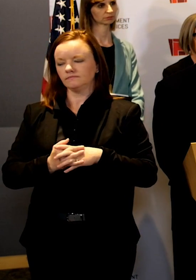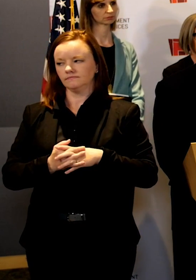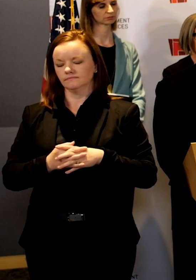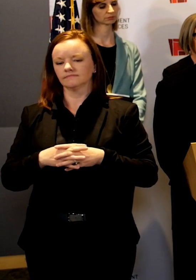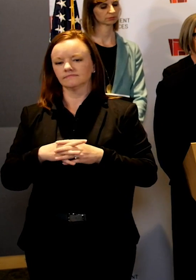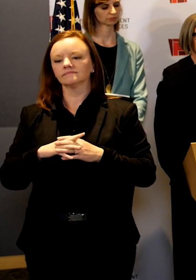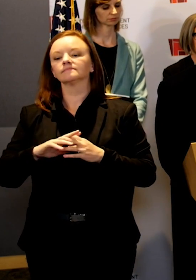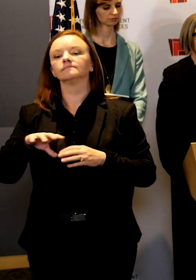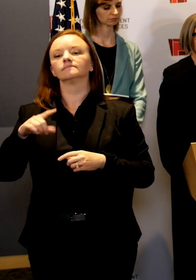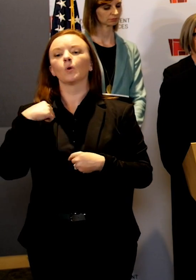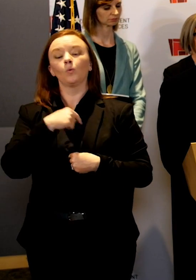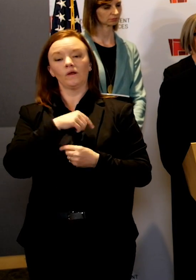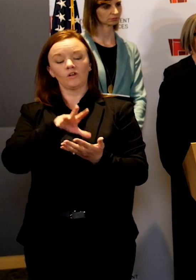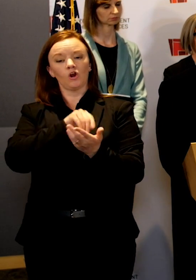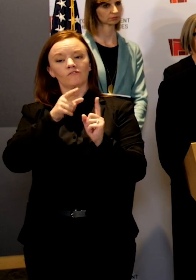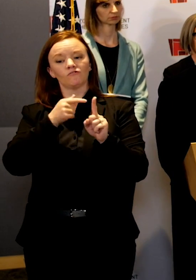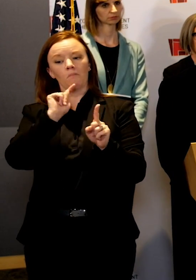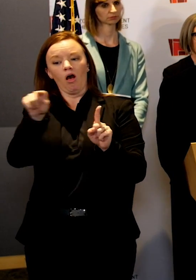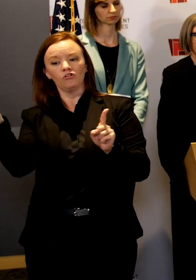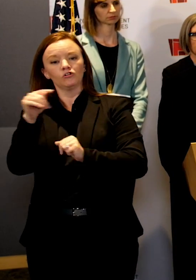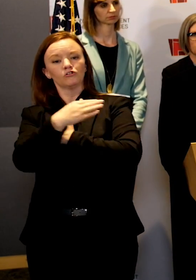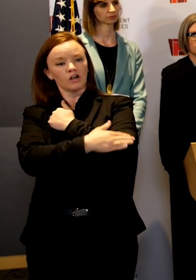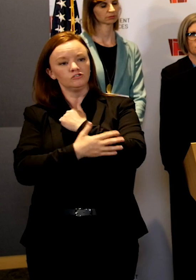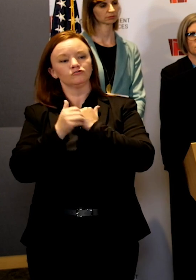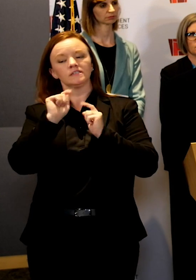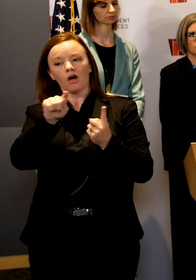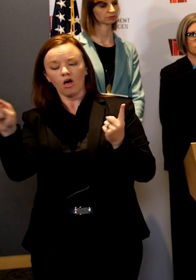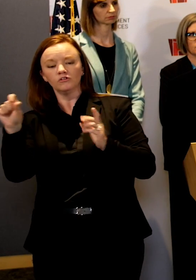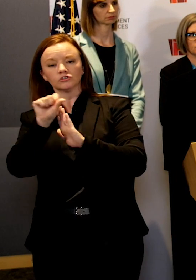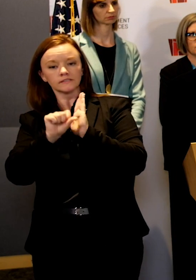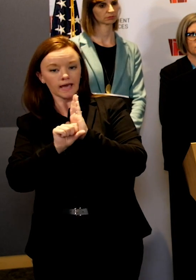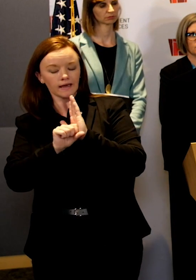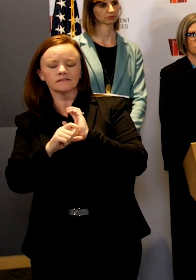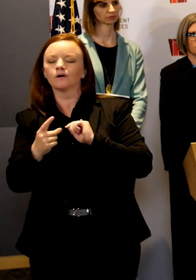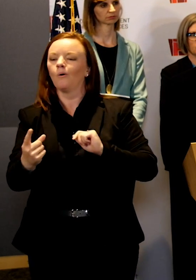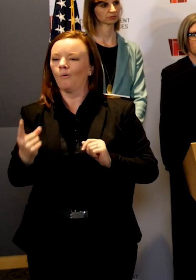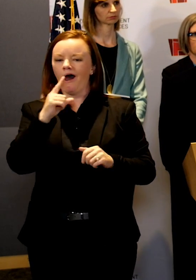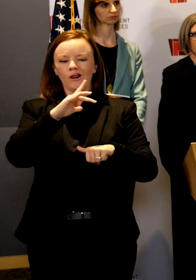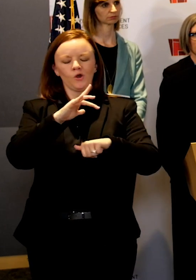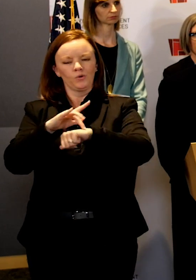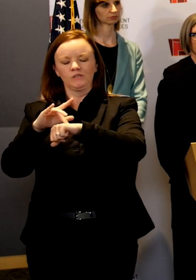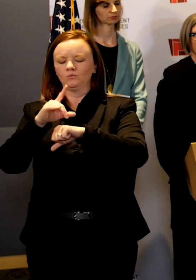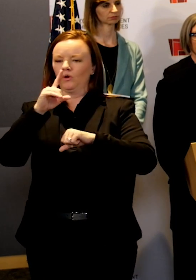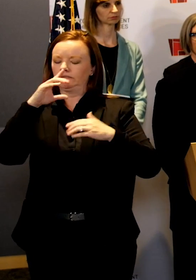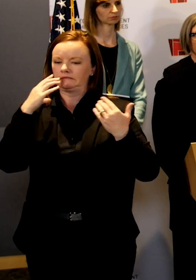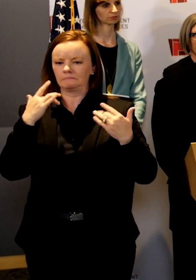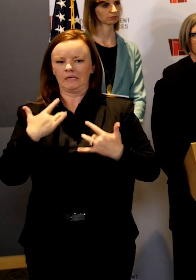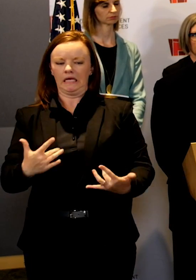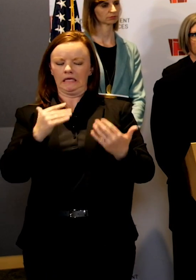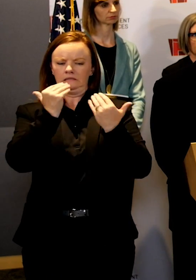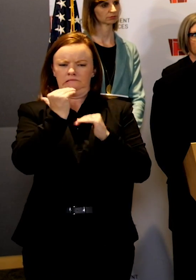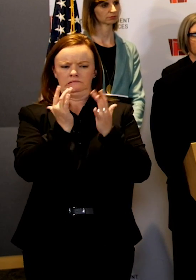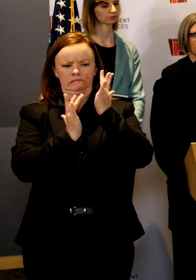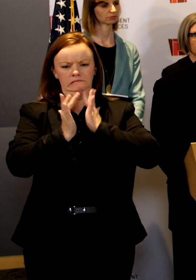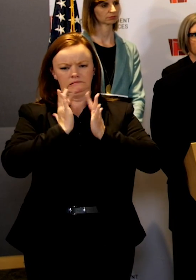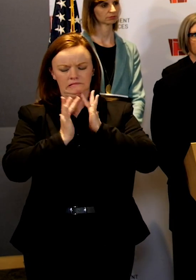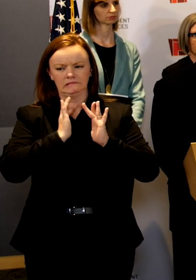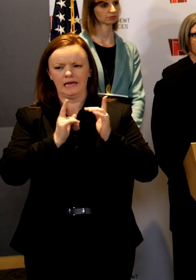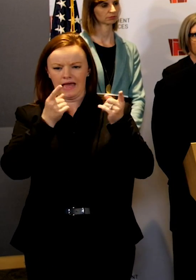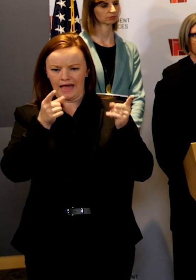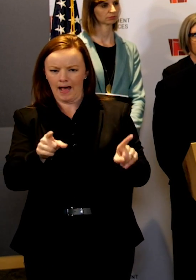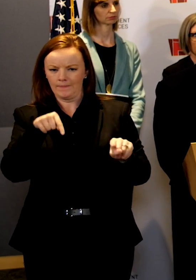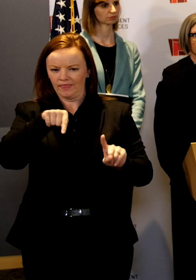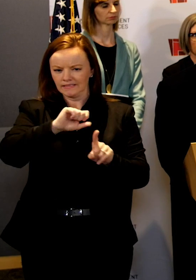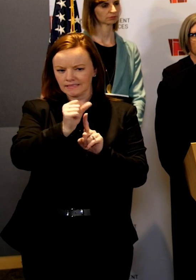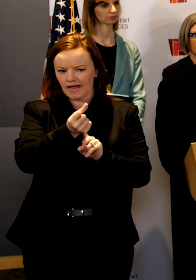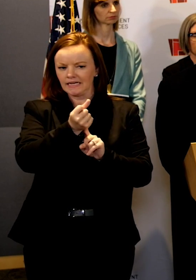As we have learned from other countries and other states, one of the most scarce resources that can emerge out of this type of event